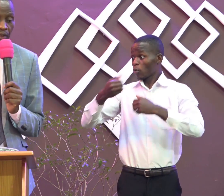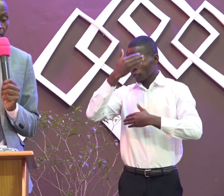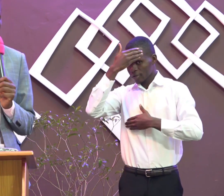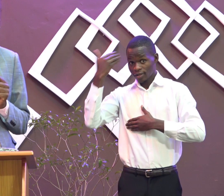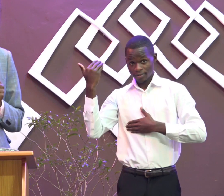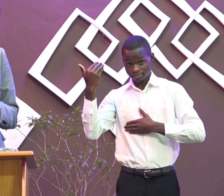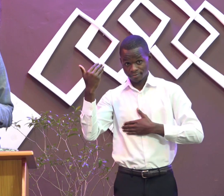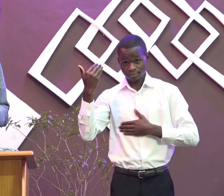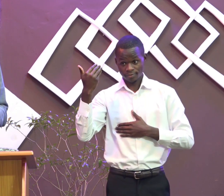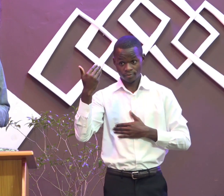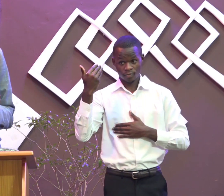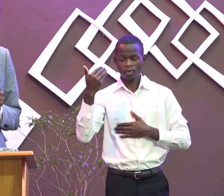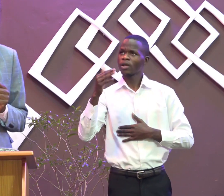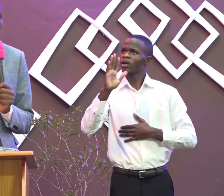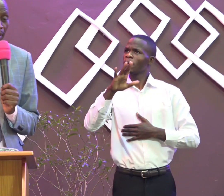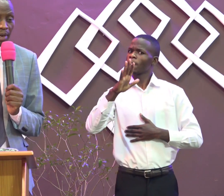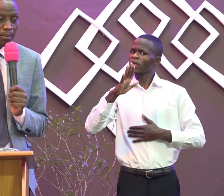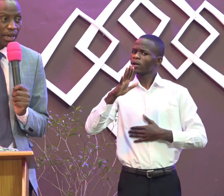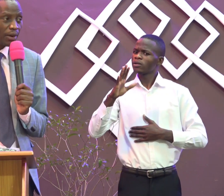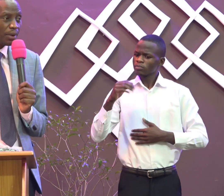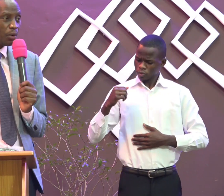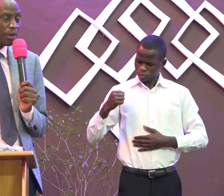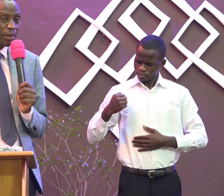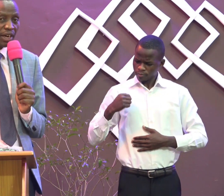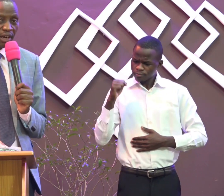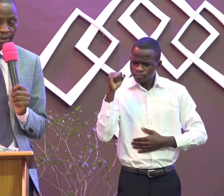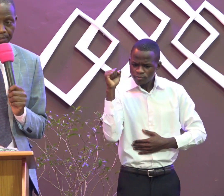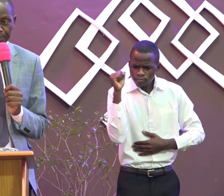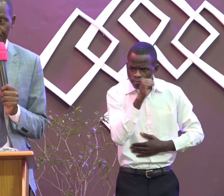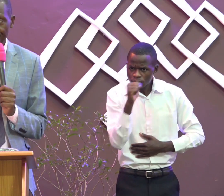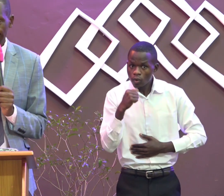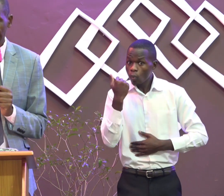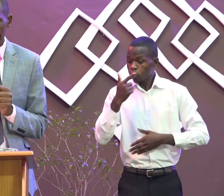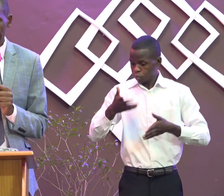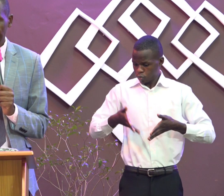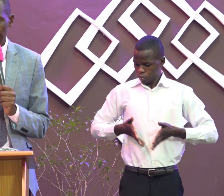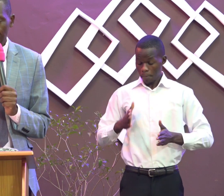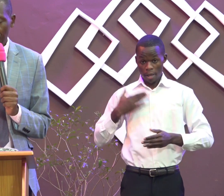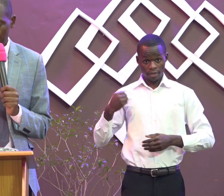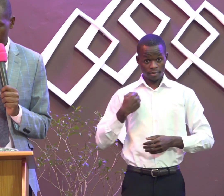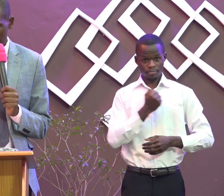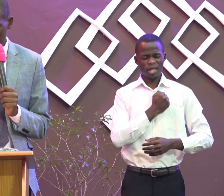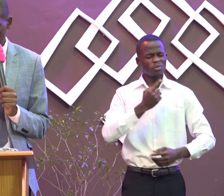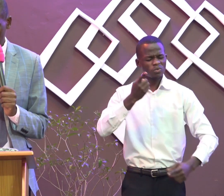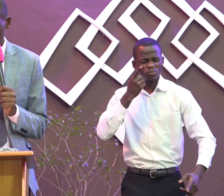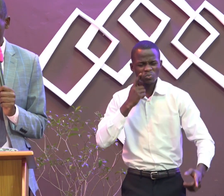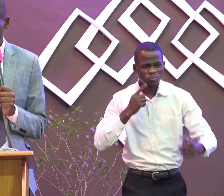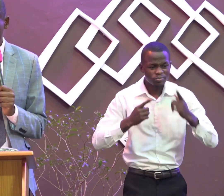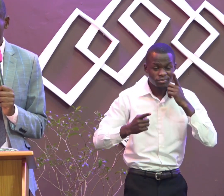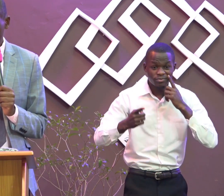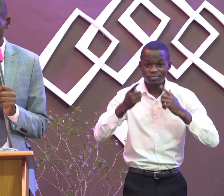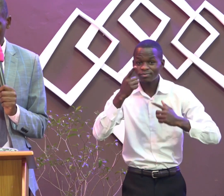never forget. Jaja azala mama lwe yakuba emiranga. One of my